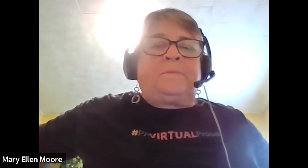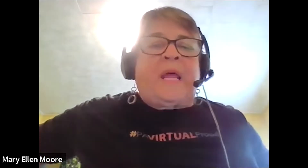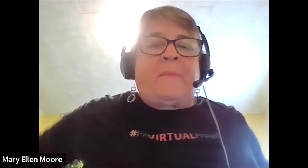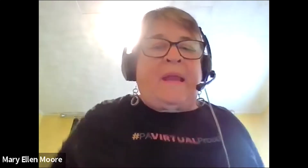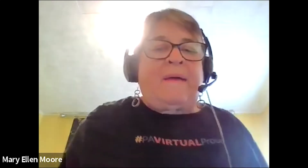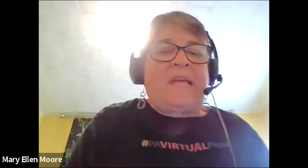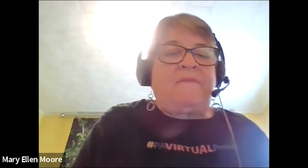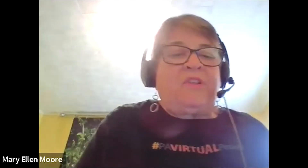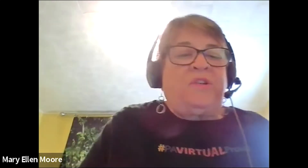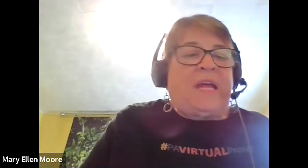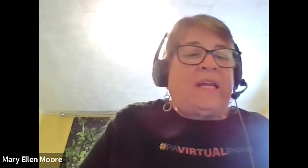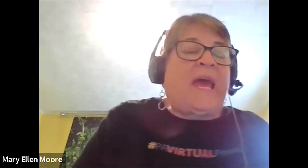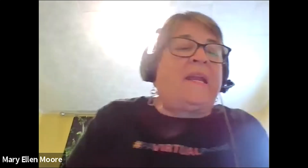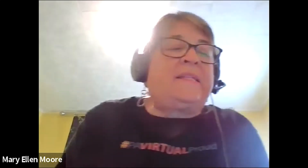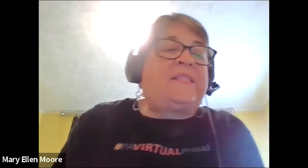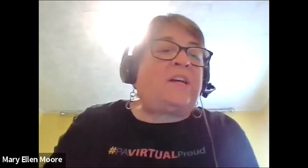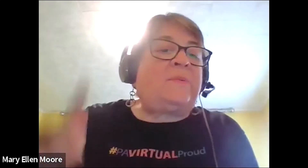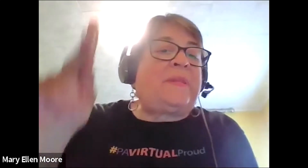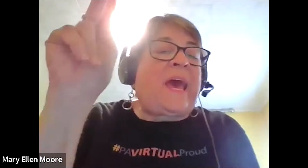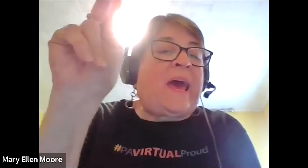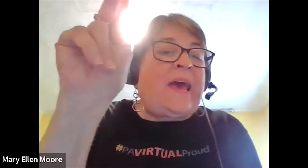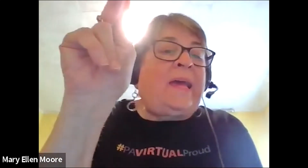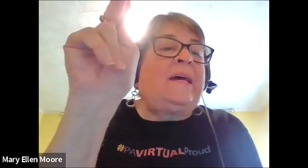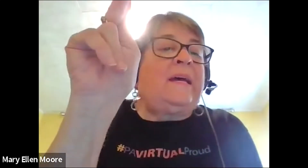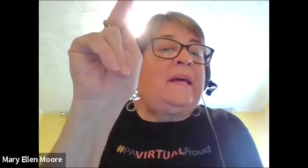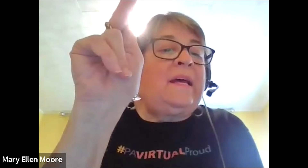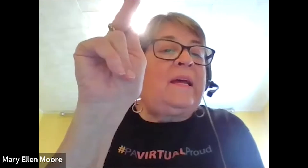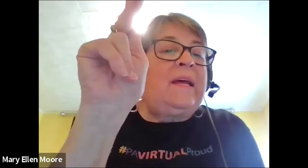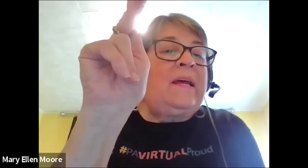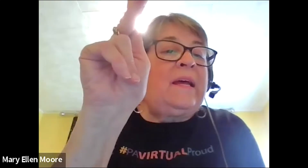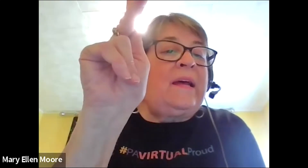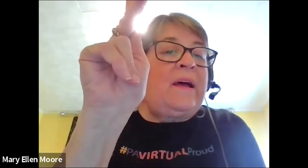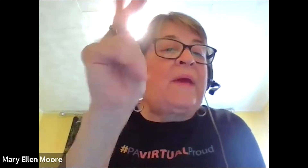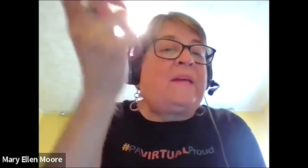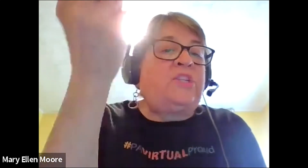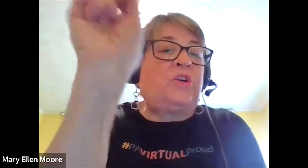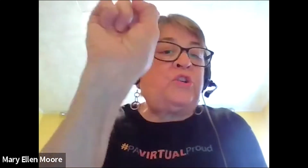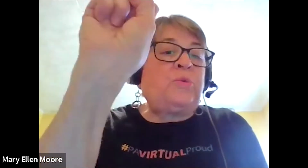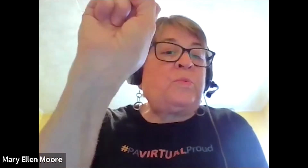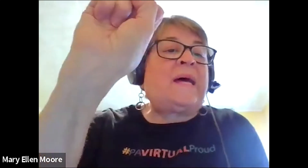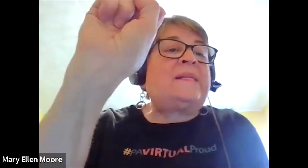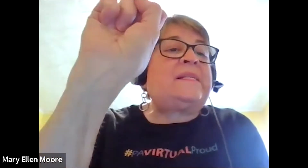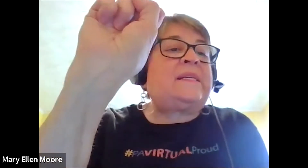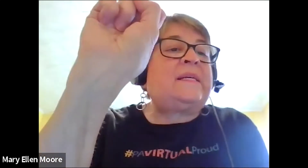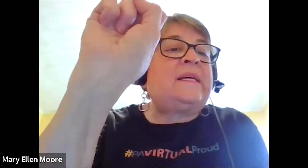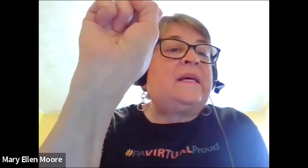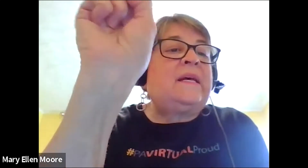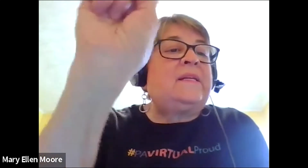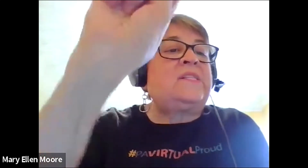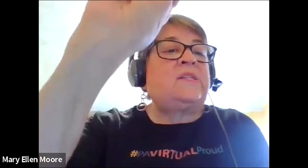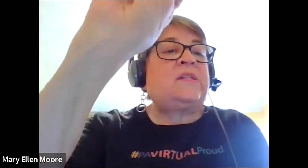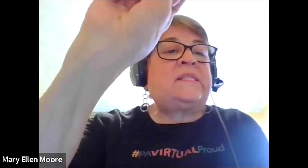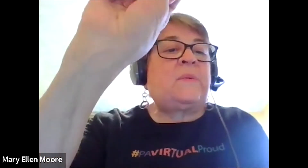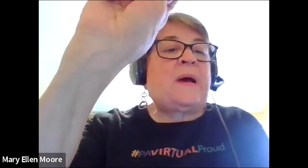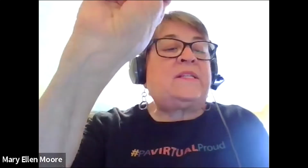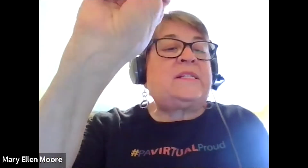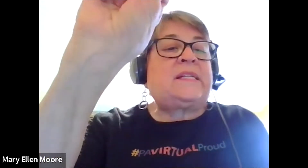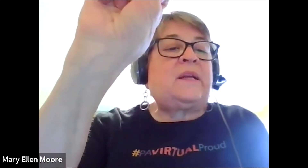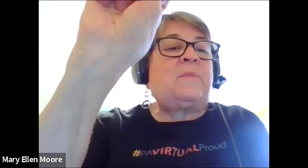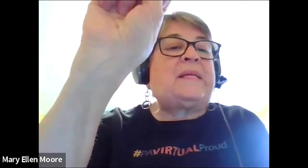I might have to have you do that again. It starts with K. Okay, turn your wrist this way just a little bit so I